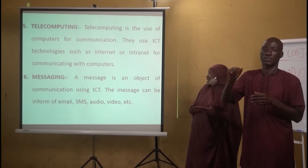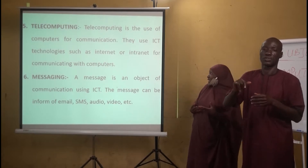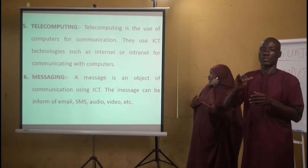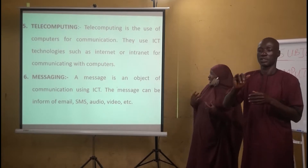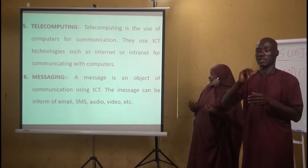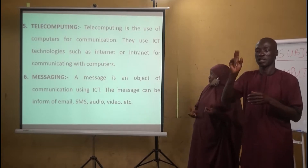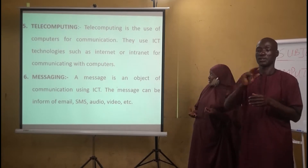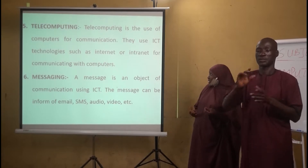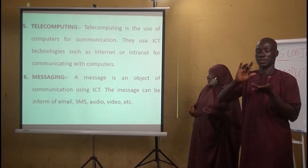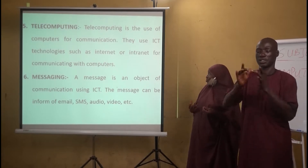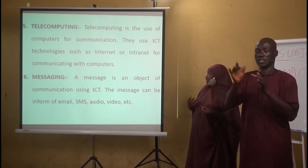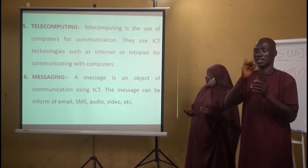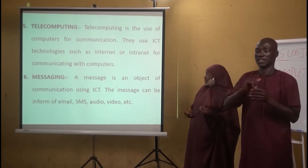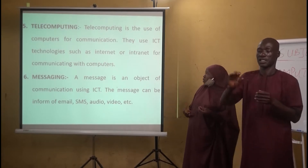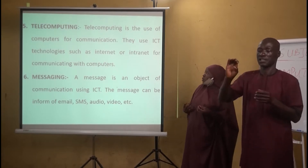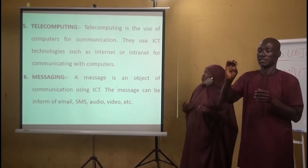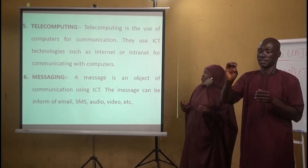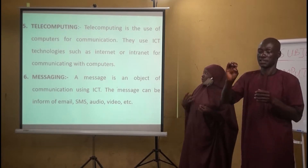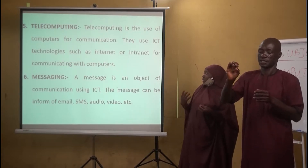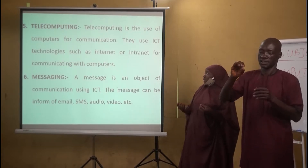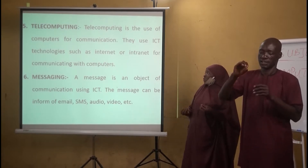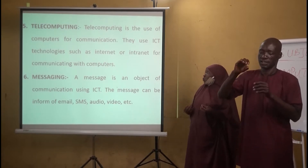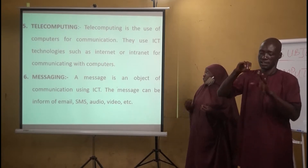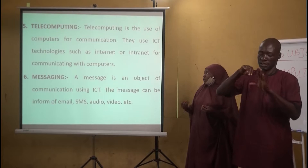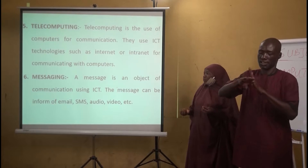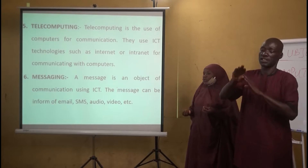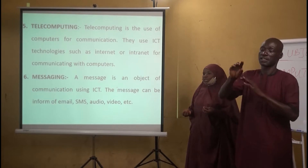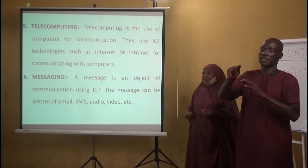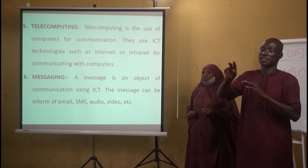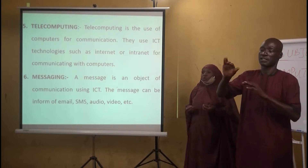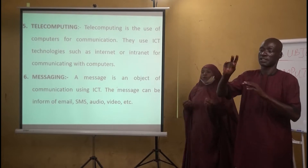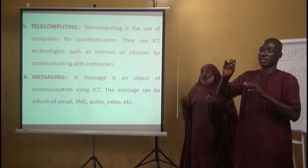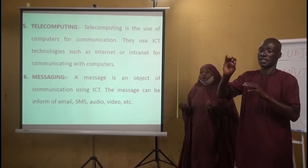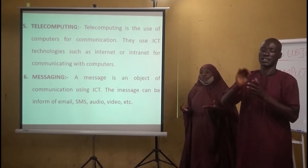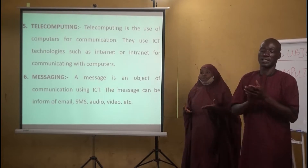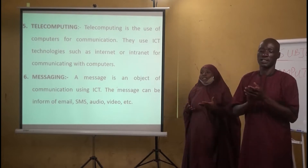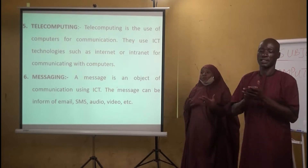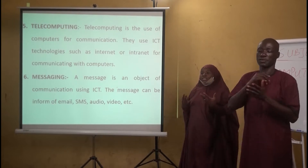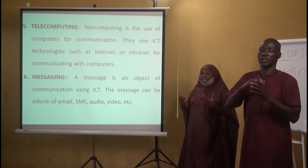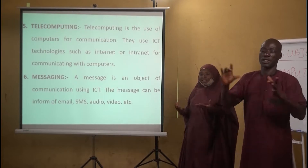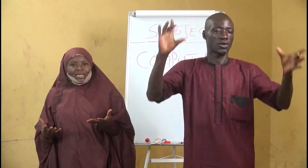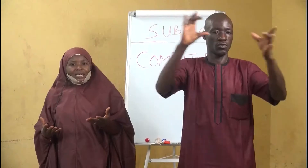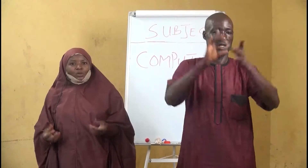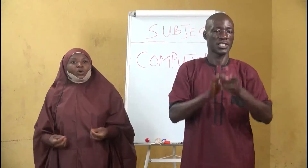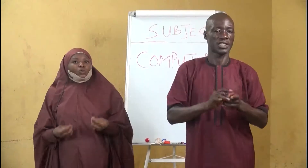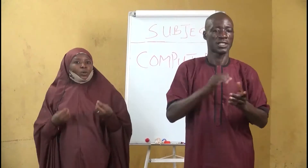and intranet for communicating with computers. We are all familiar with the internet because we